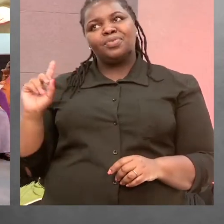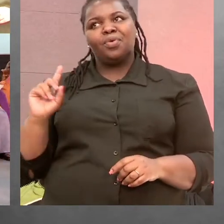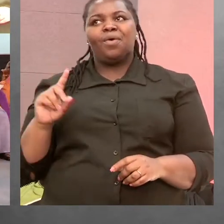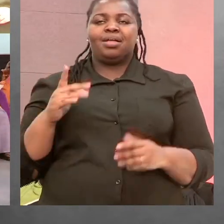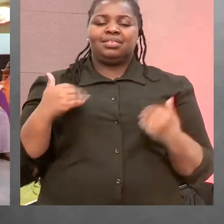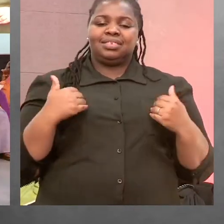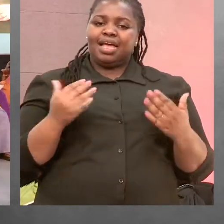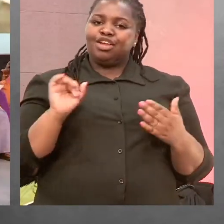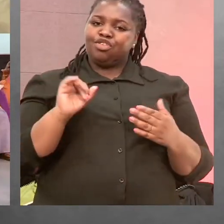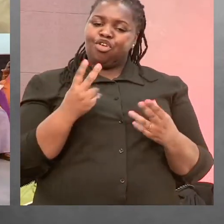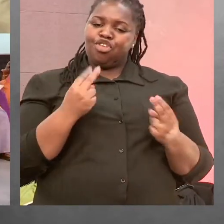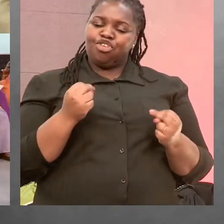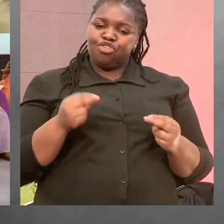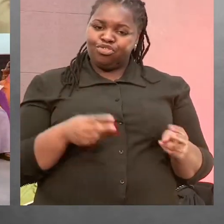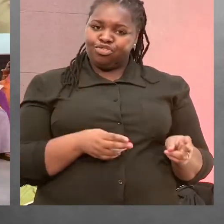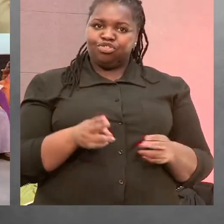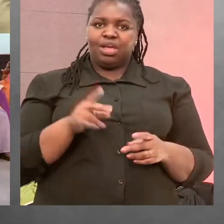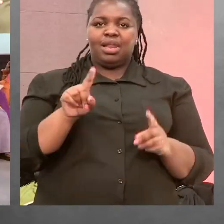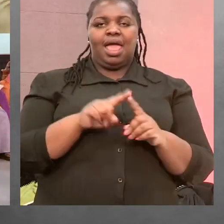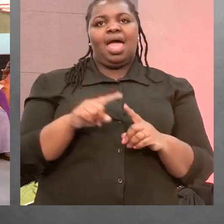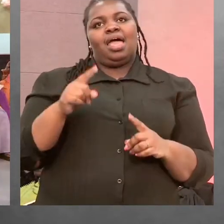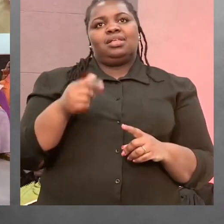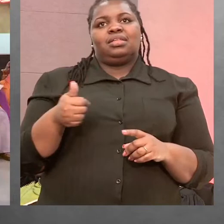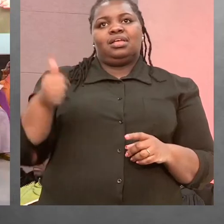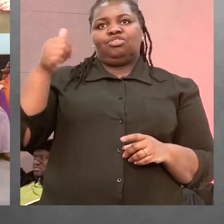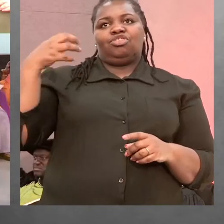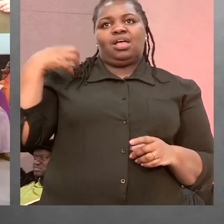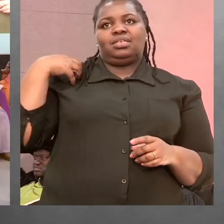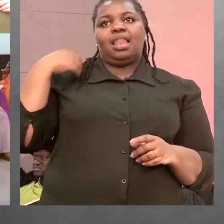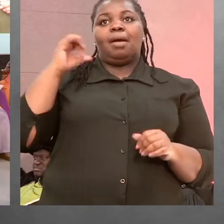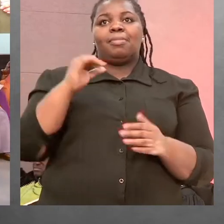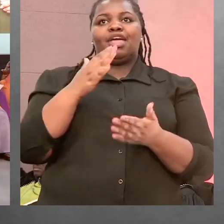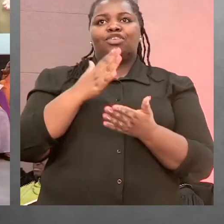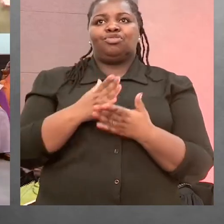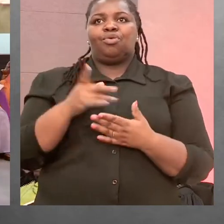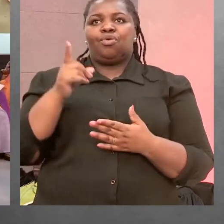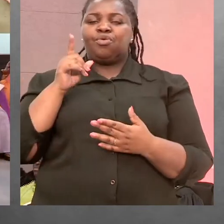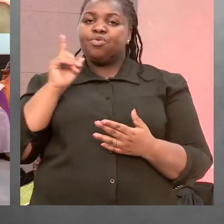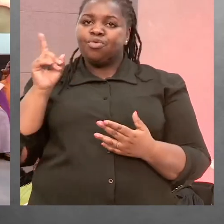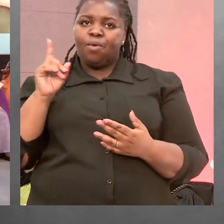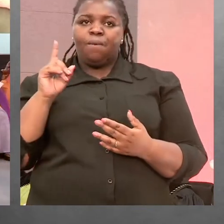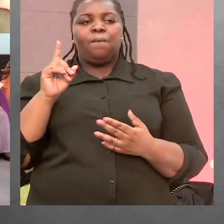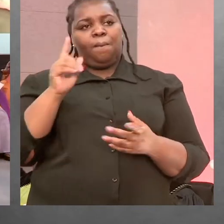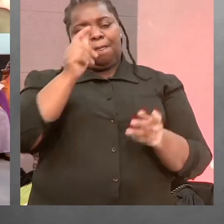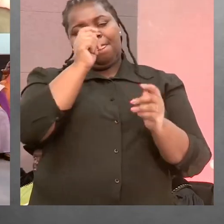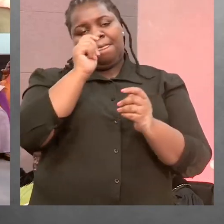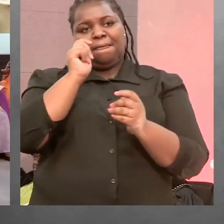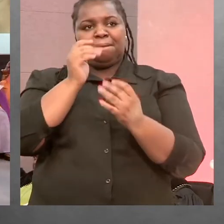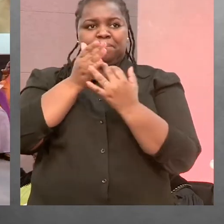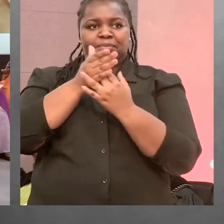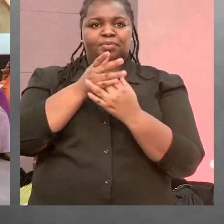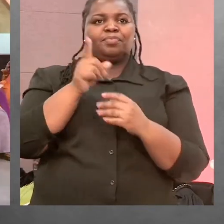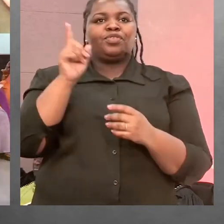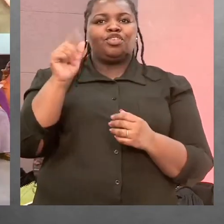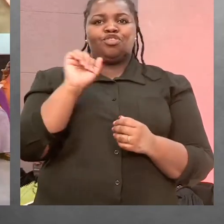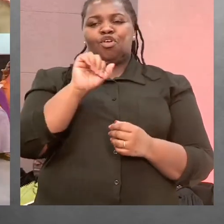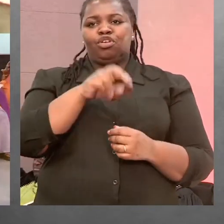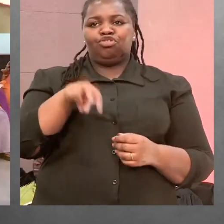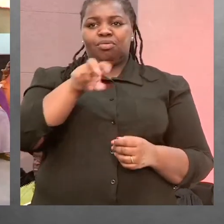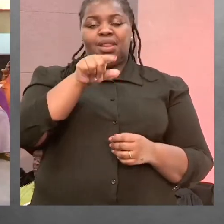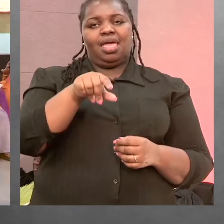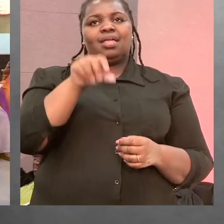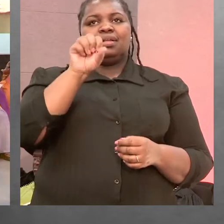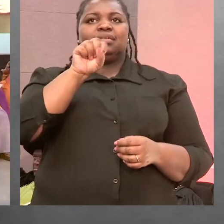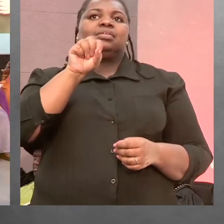your journey as the new chancellor, also make sure that you break all protocols so that your journey at